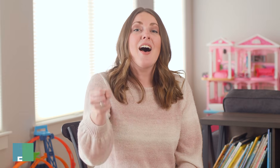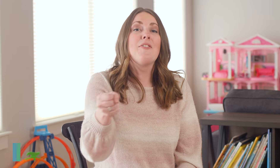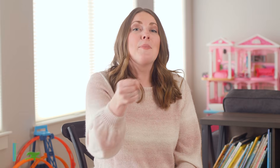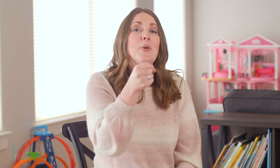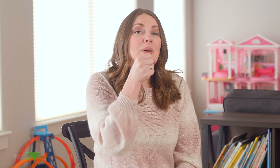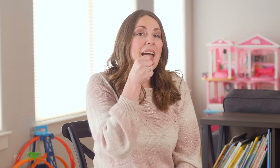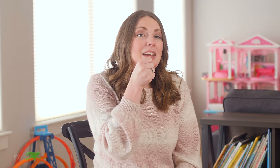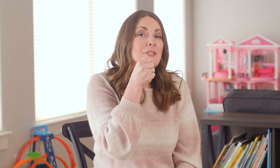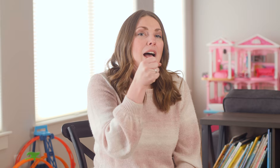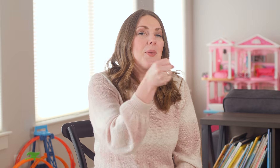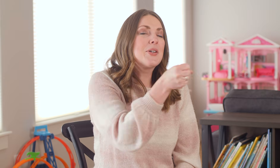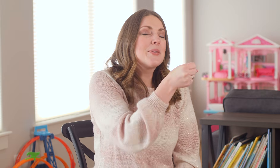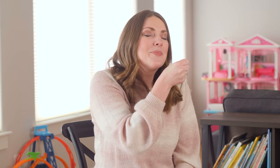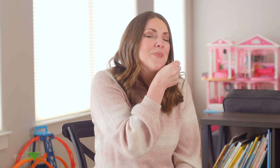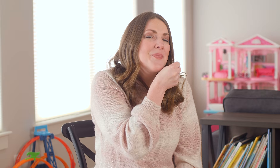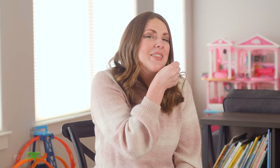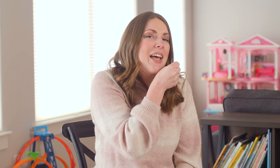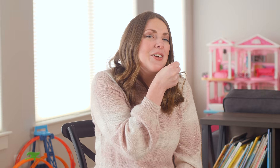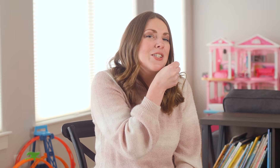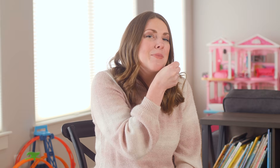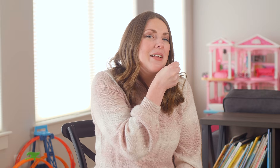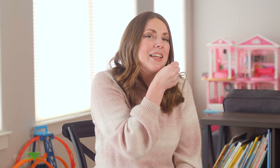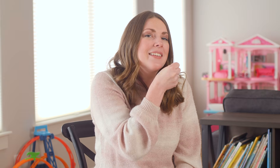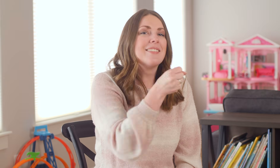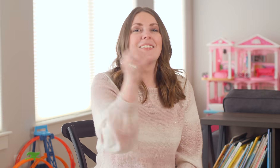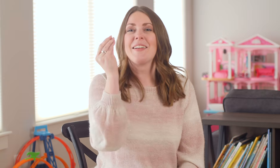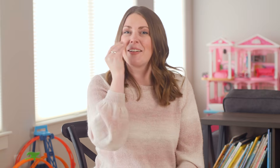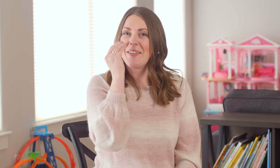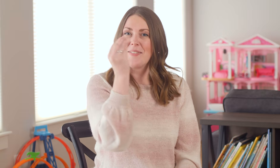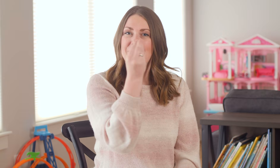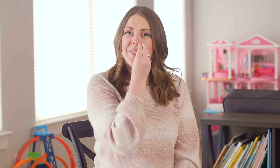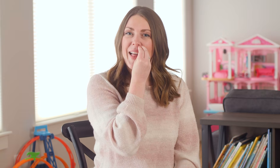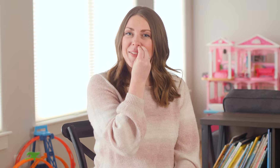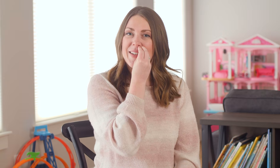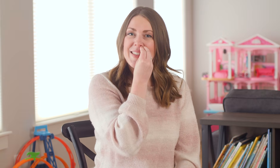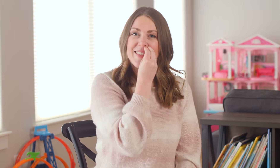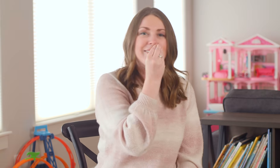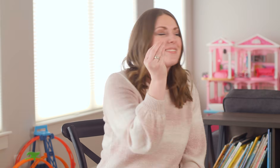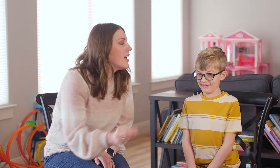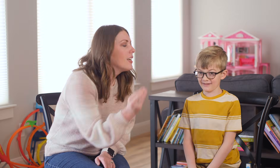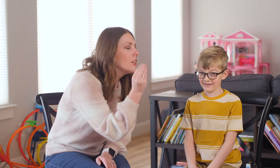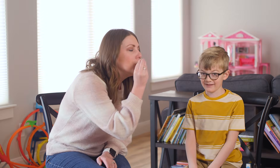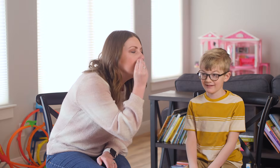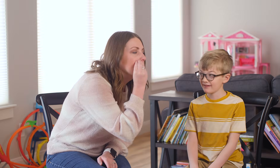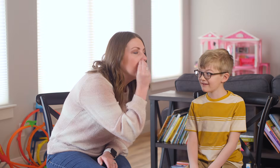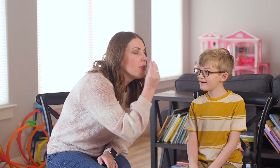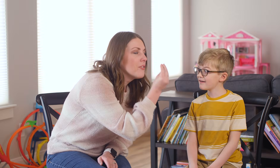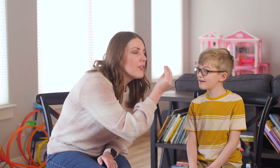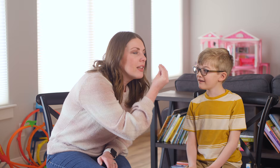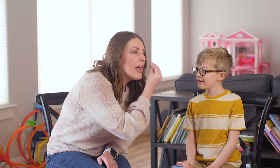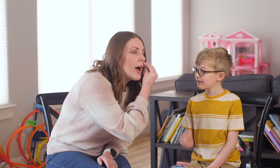a bouquet of flowers that you're smelling. Flowers. Can you do